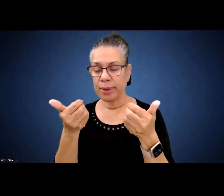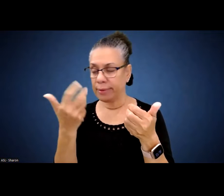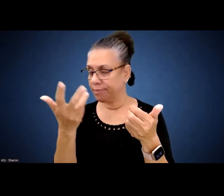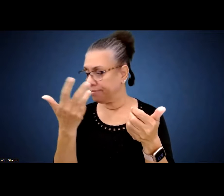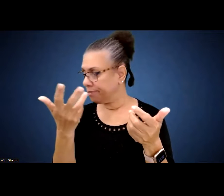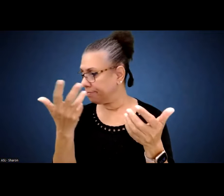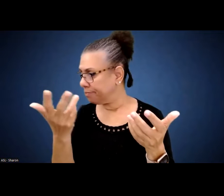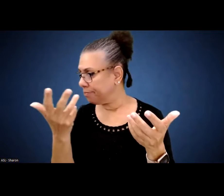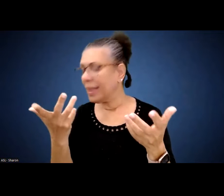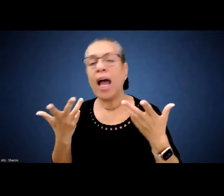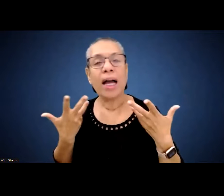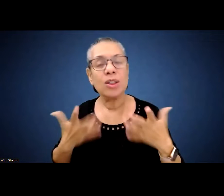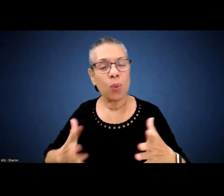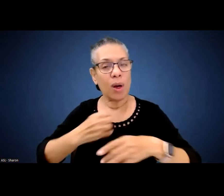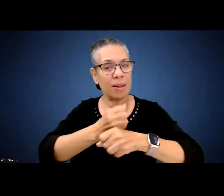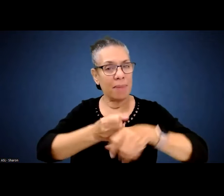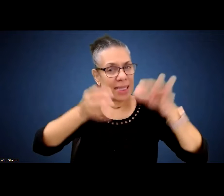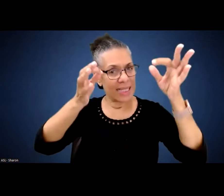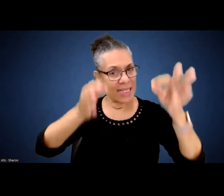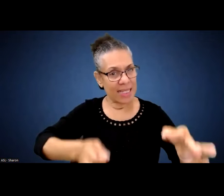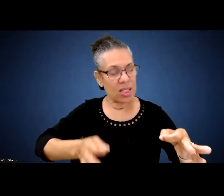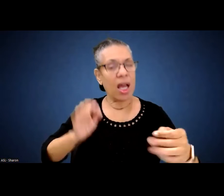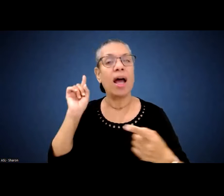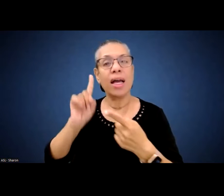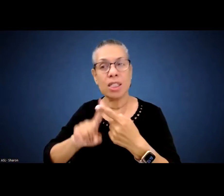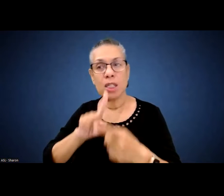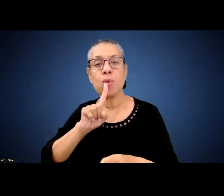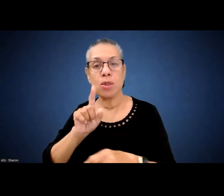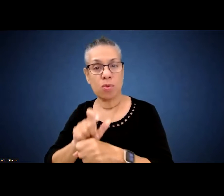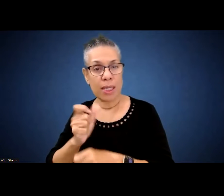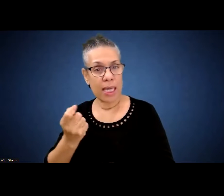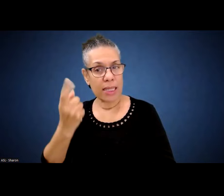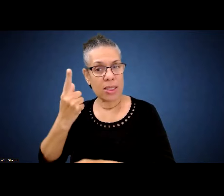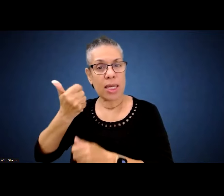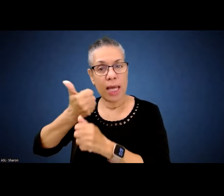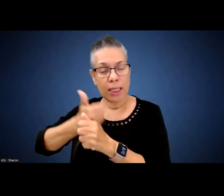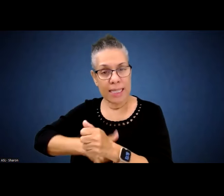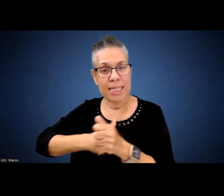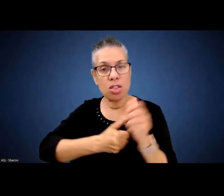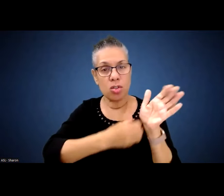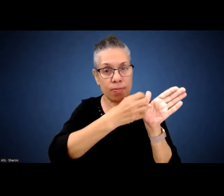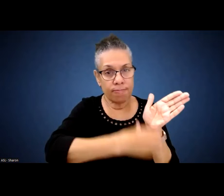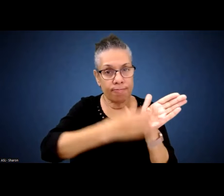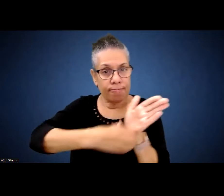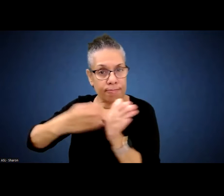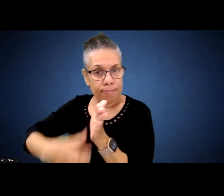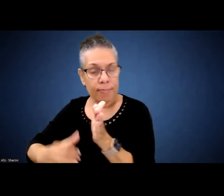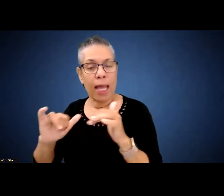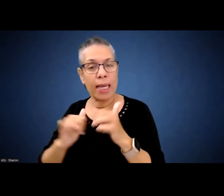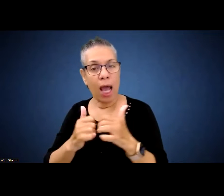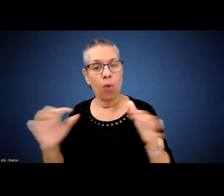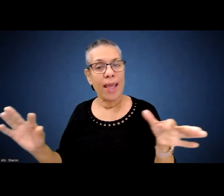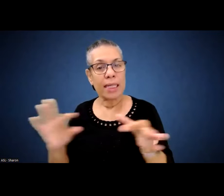to do too much decision making until we've encapsulated the way that each criteria may be interacting with each